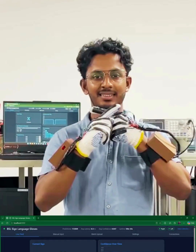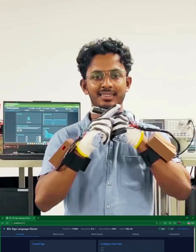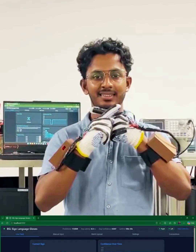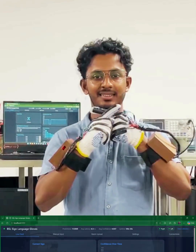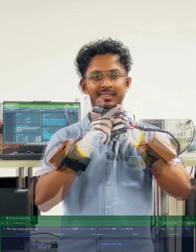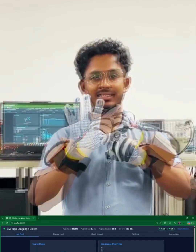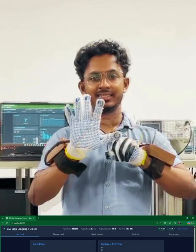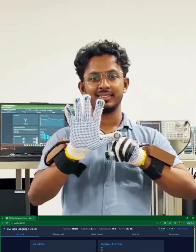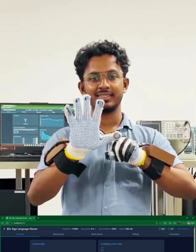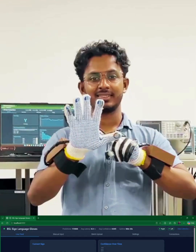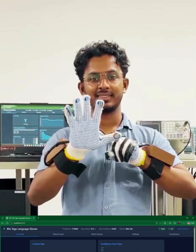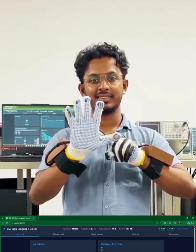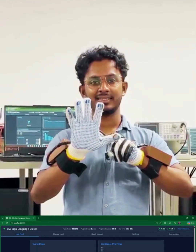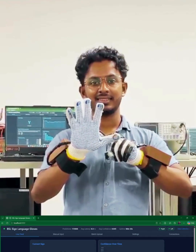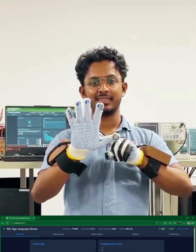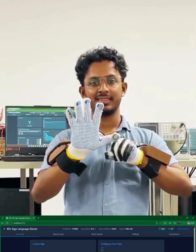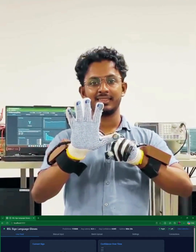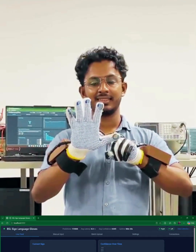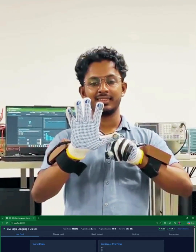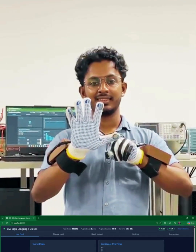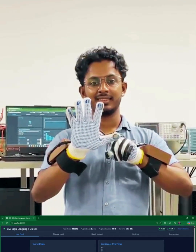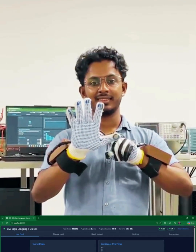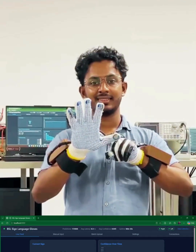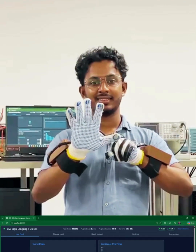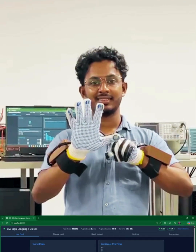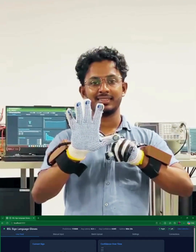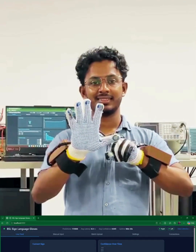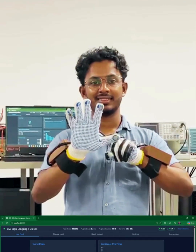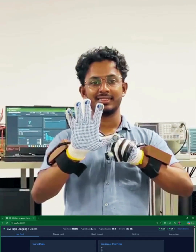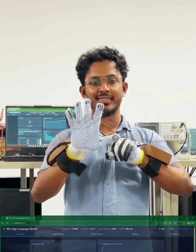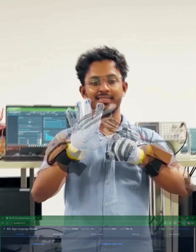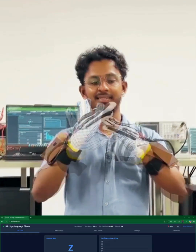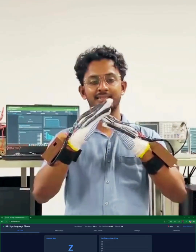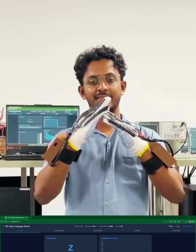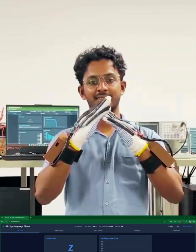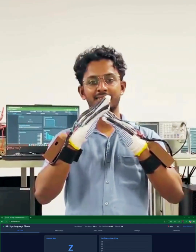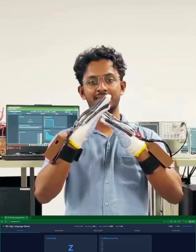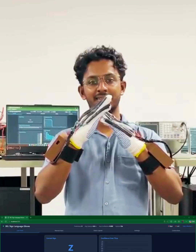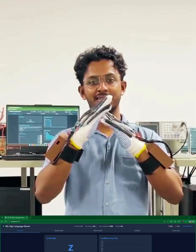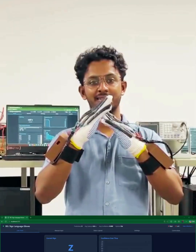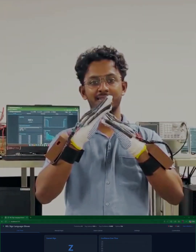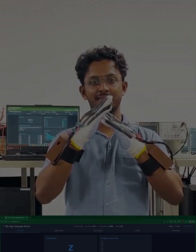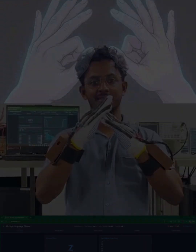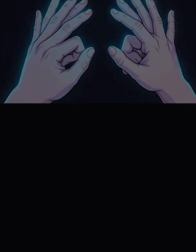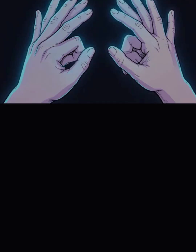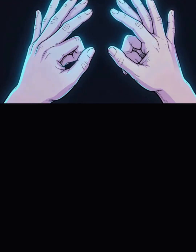X Y Y Z.